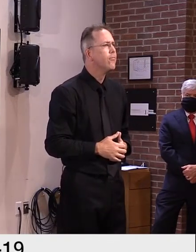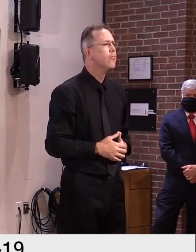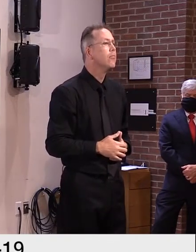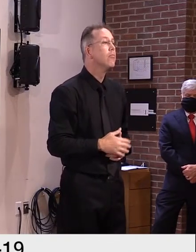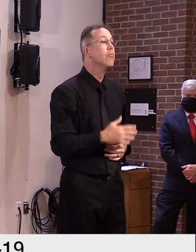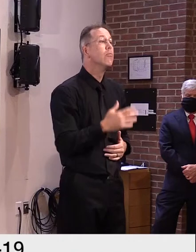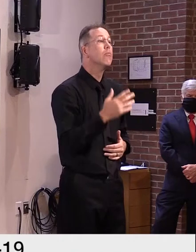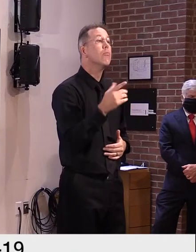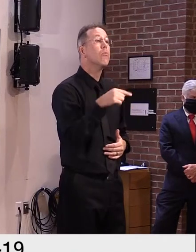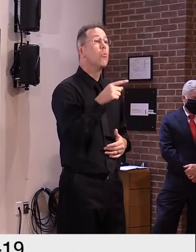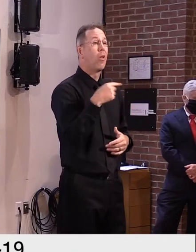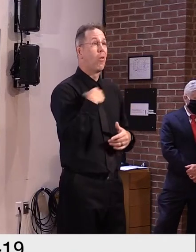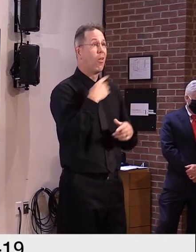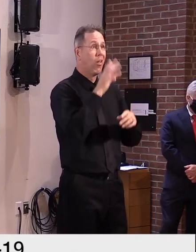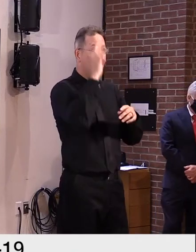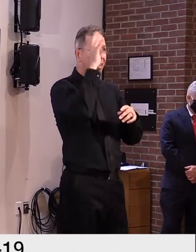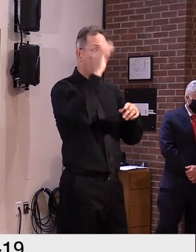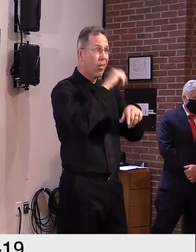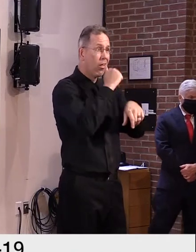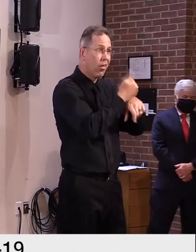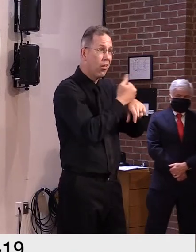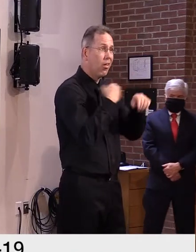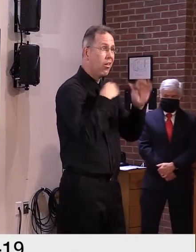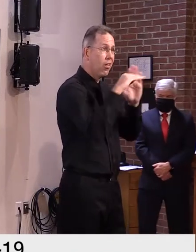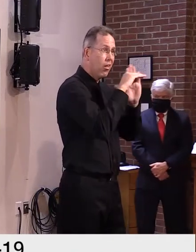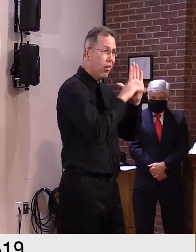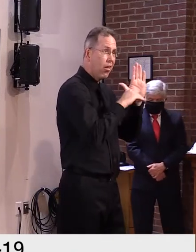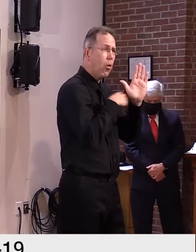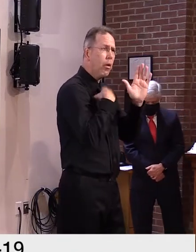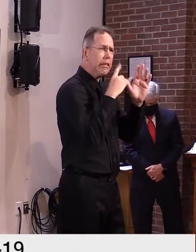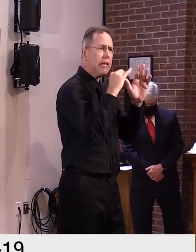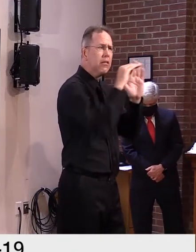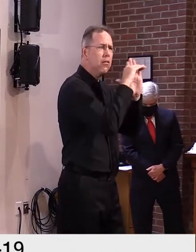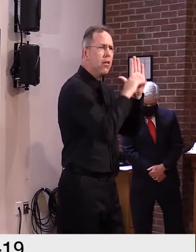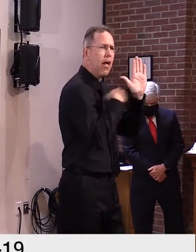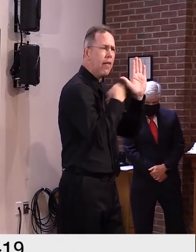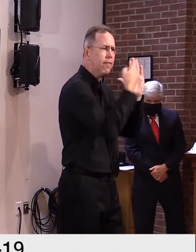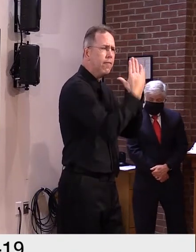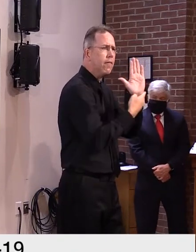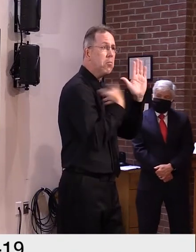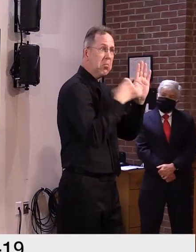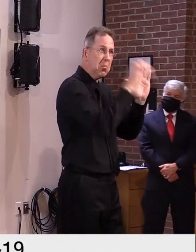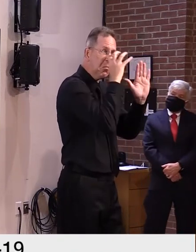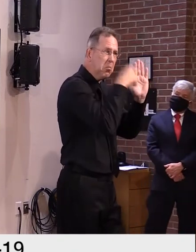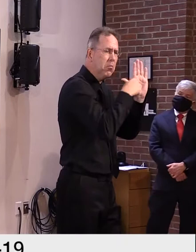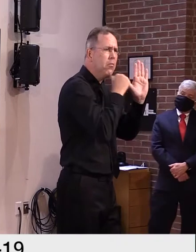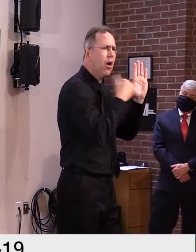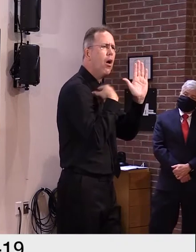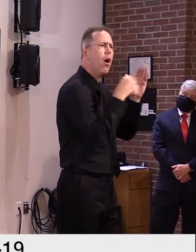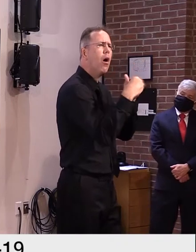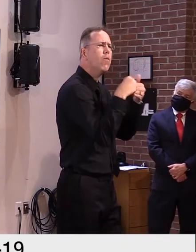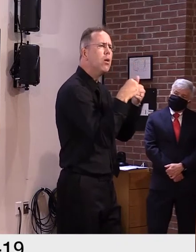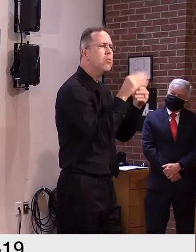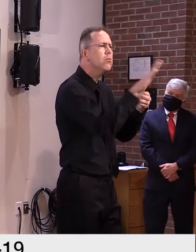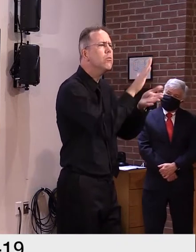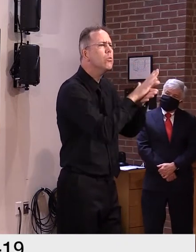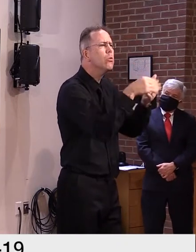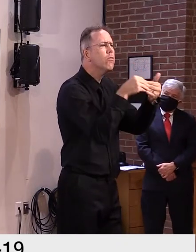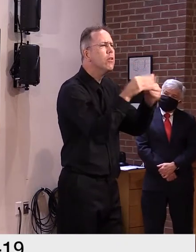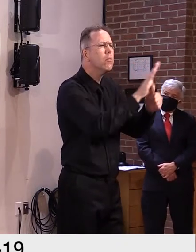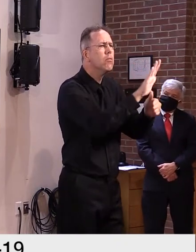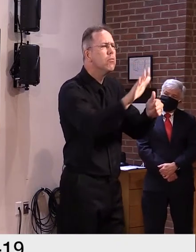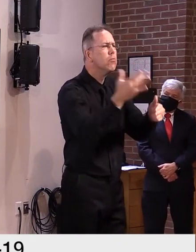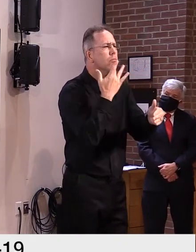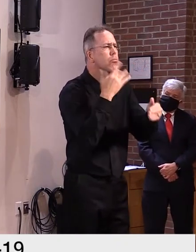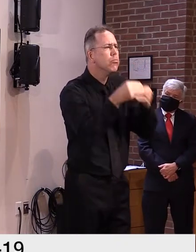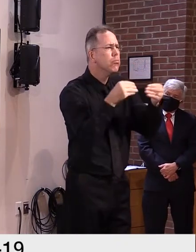amount of flexibility into our state planning. So we've essentially, I think, prepared districts and they've shown their ability to operate in what